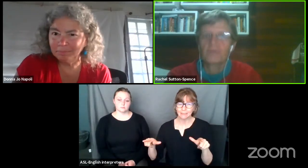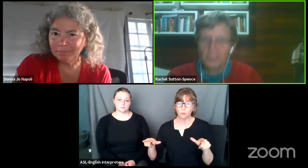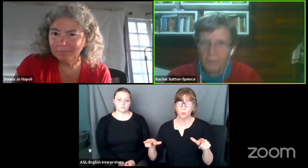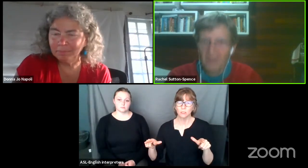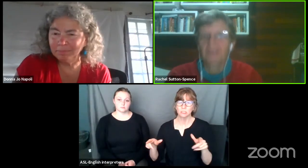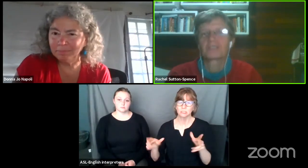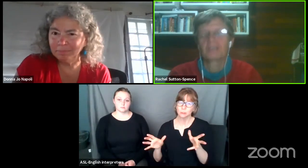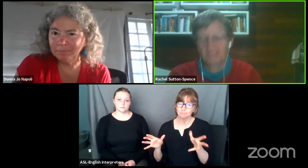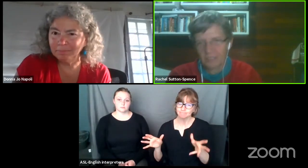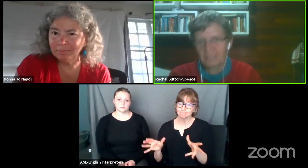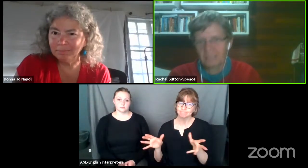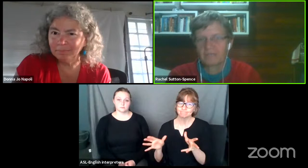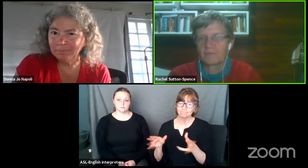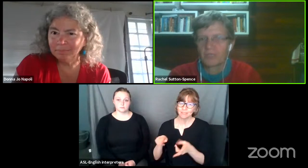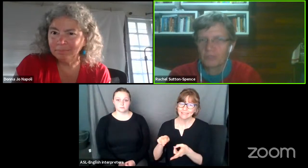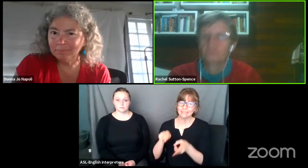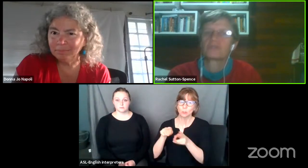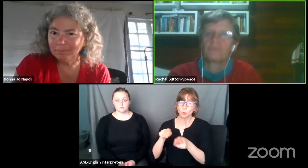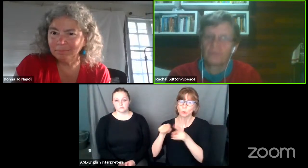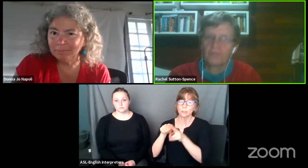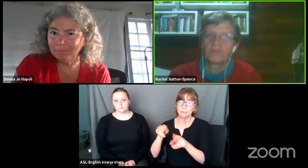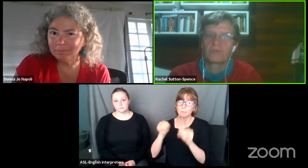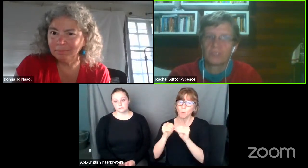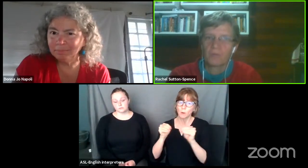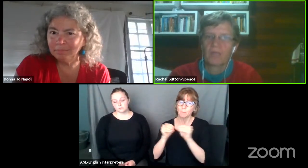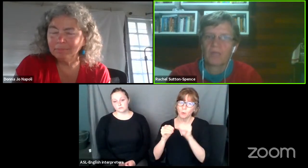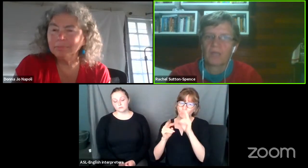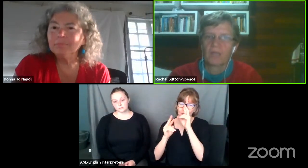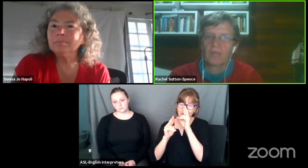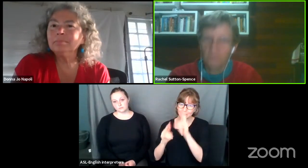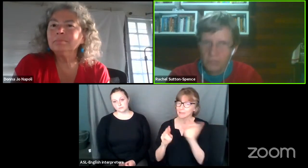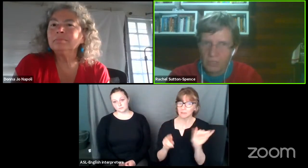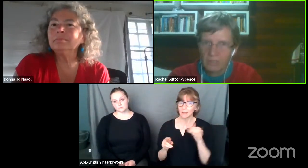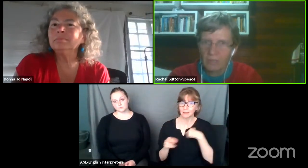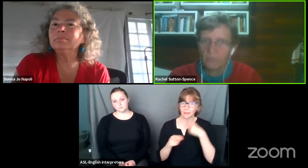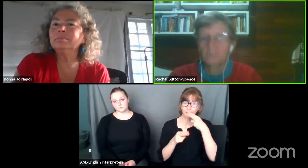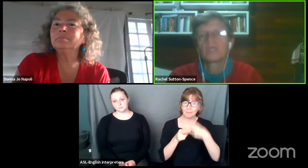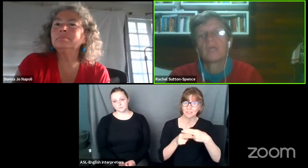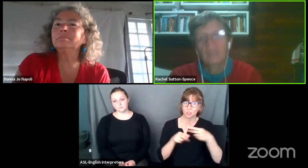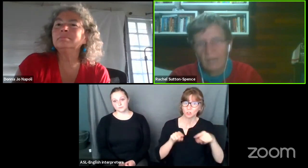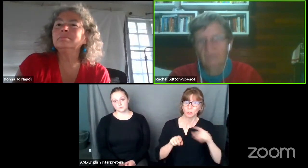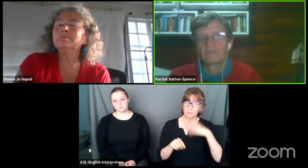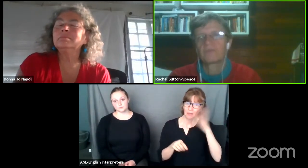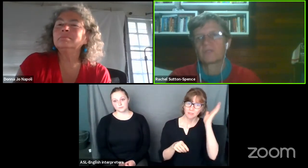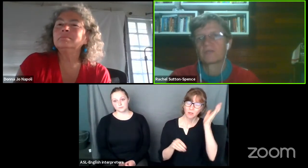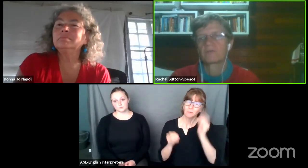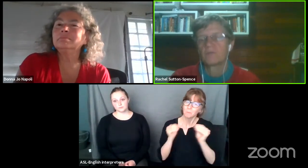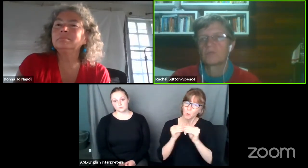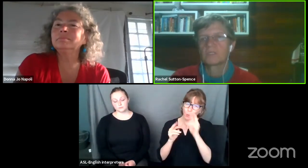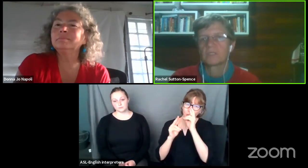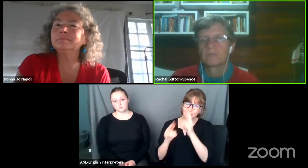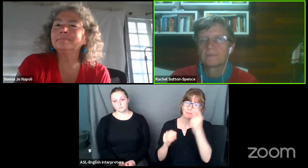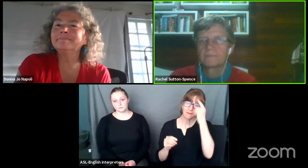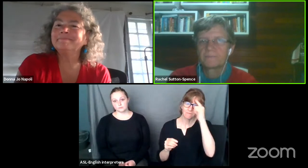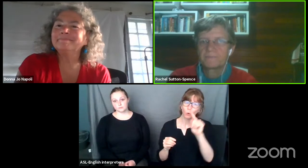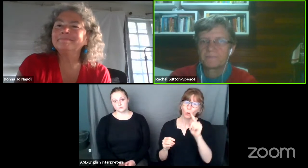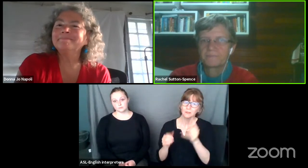further the respect, as I said in my talk, to further the respect for sign language and for the deaf